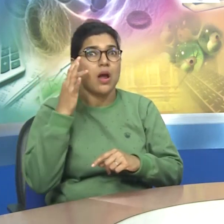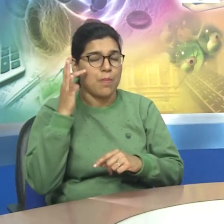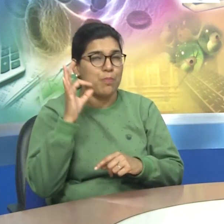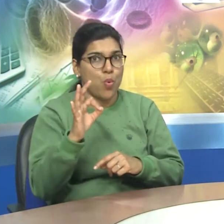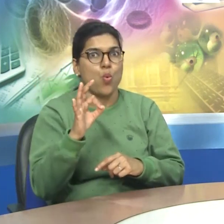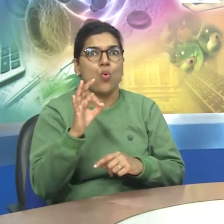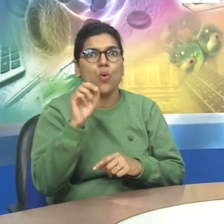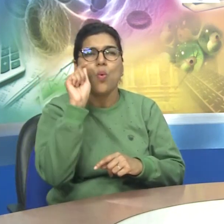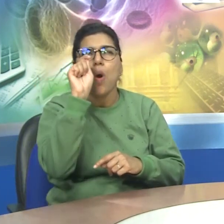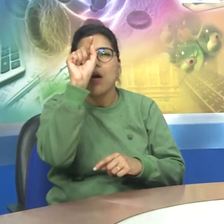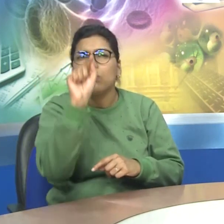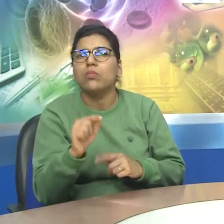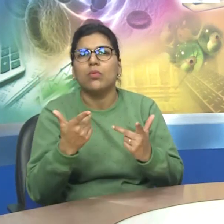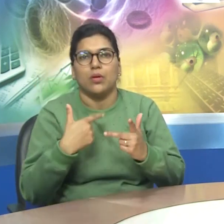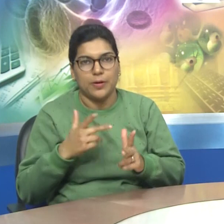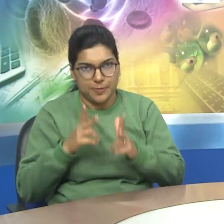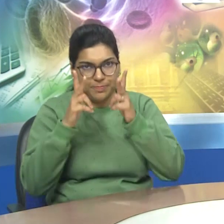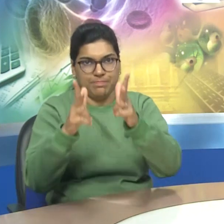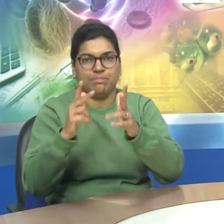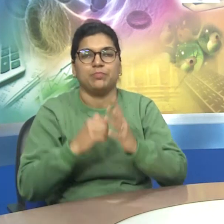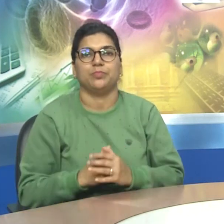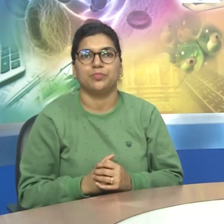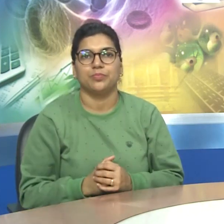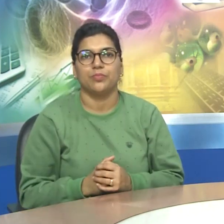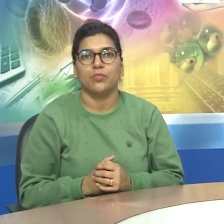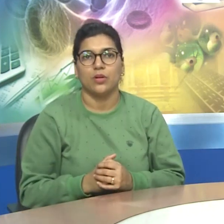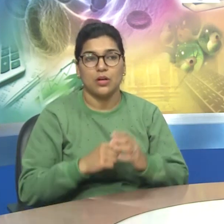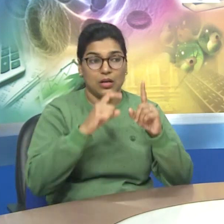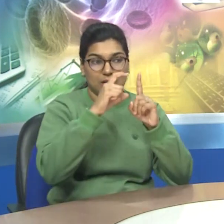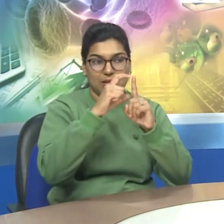Now let us understand the main features of DDC.